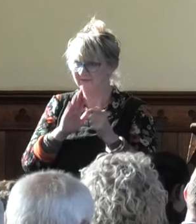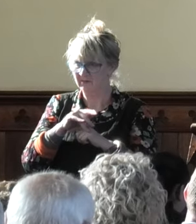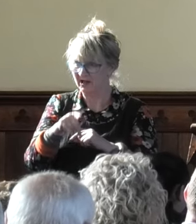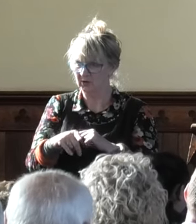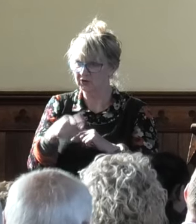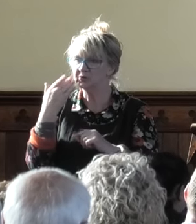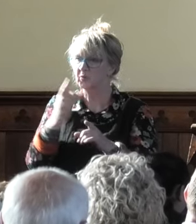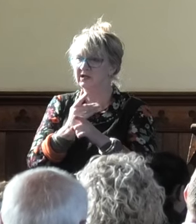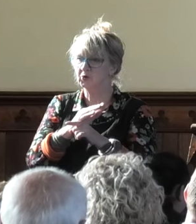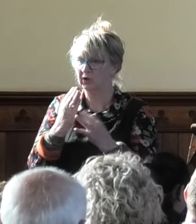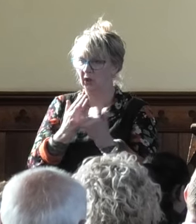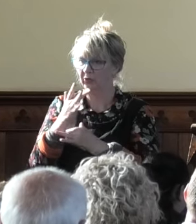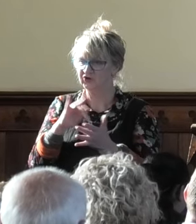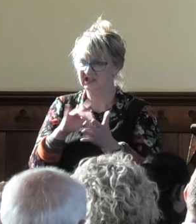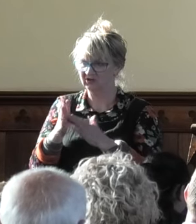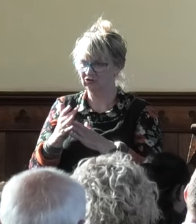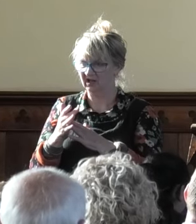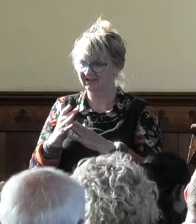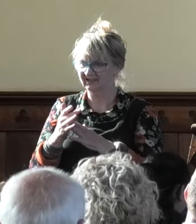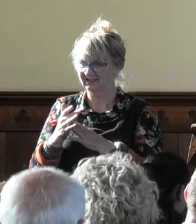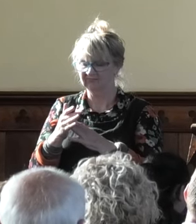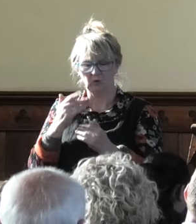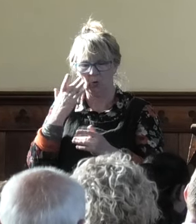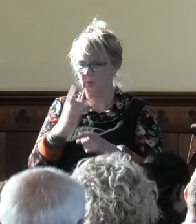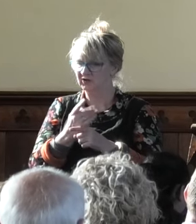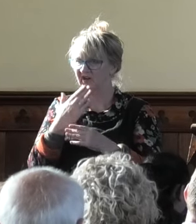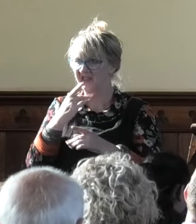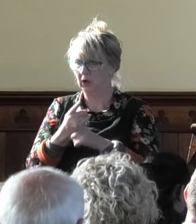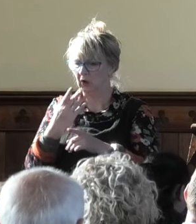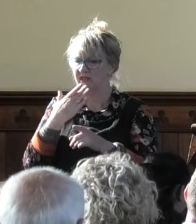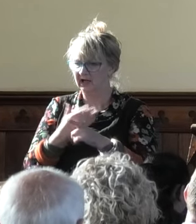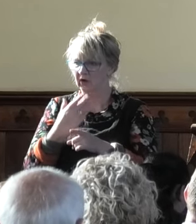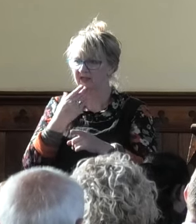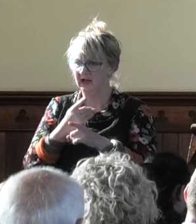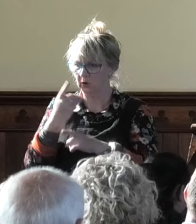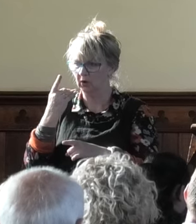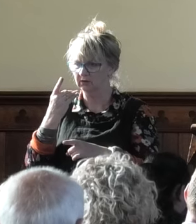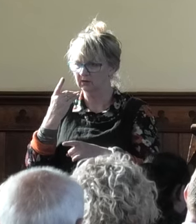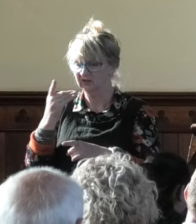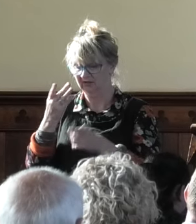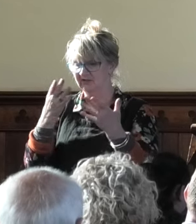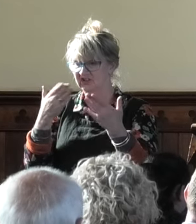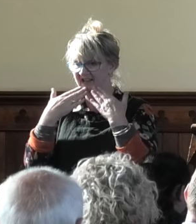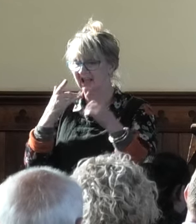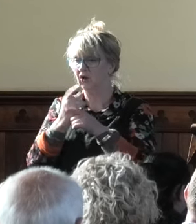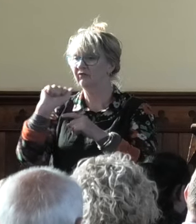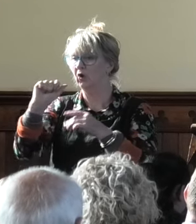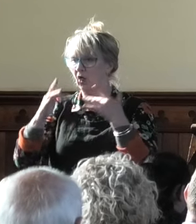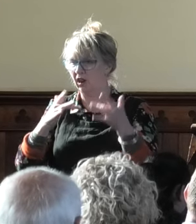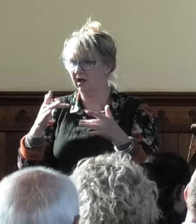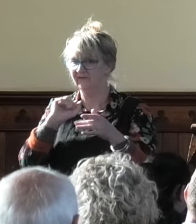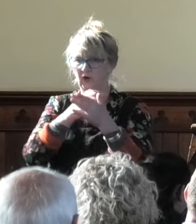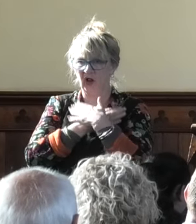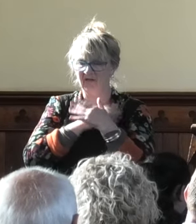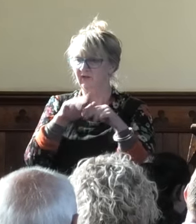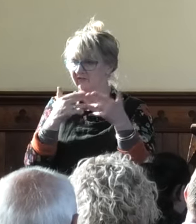about Jesus. It was Jesus she gave credit to for her freedom and life. And her